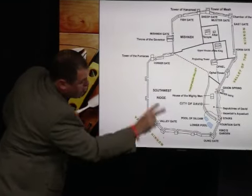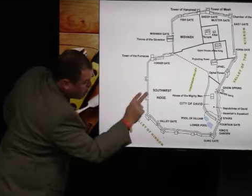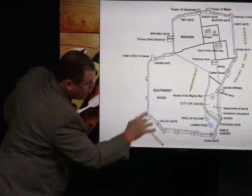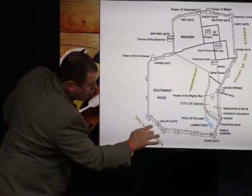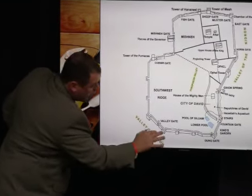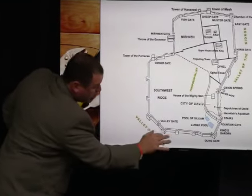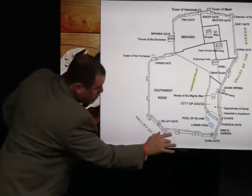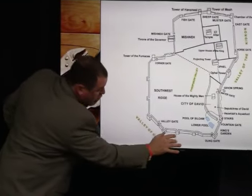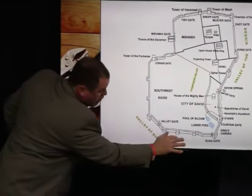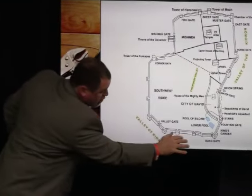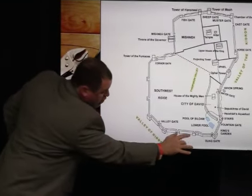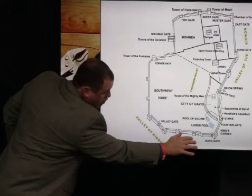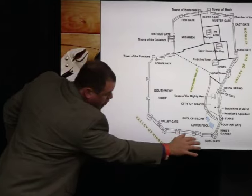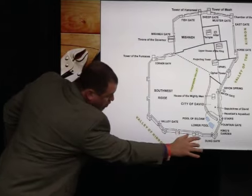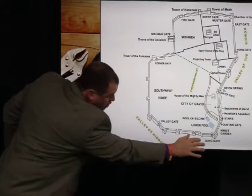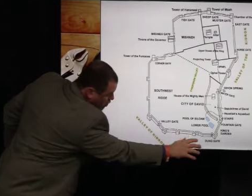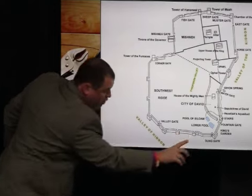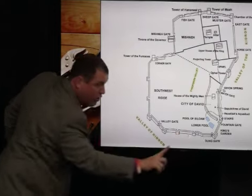And he's taking a look around.